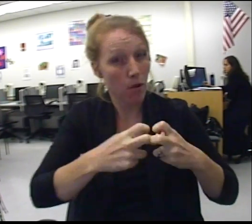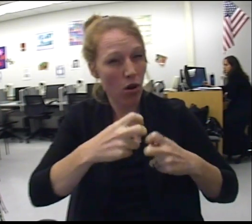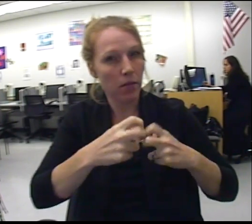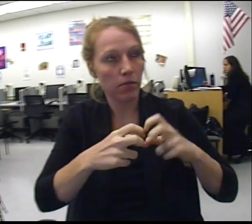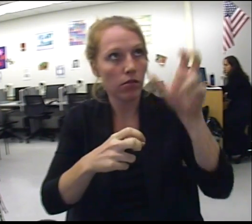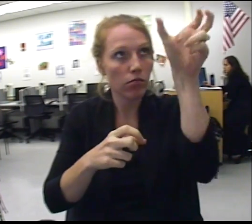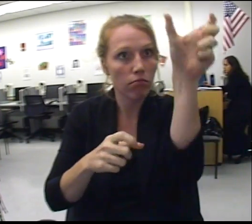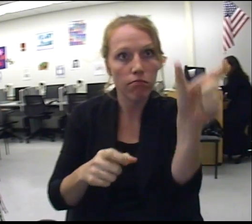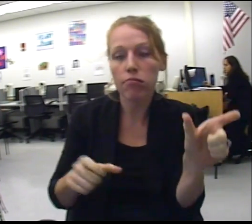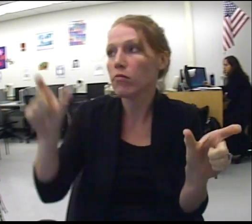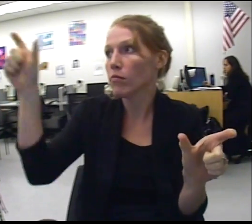So we have Britain's problem.